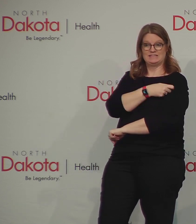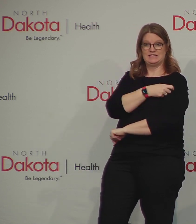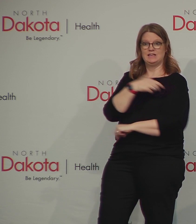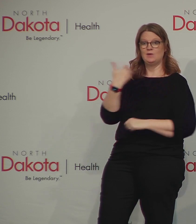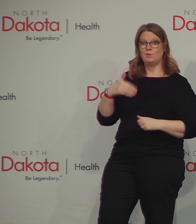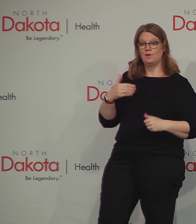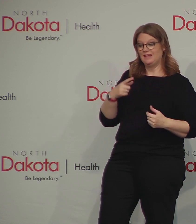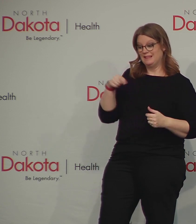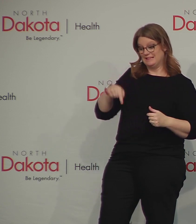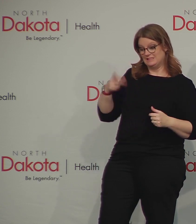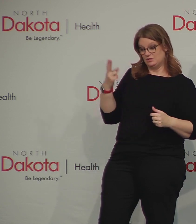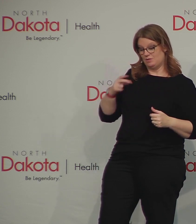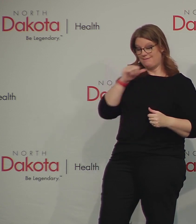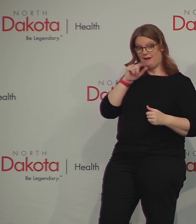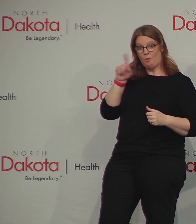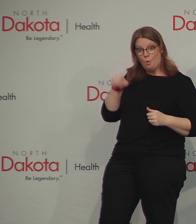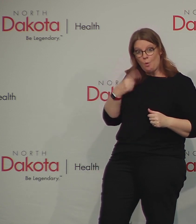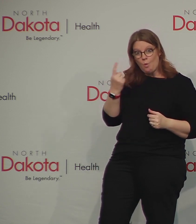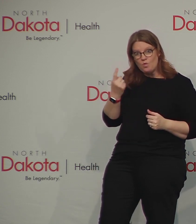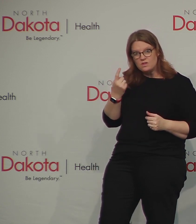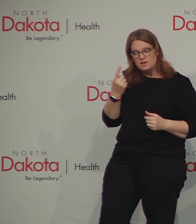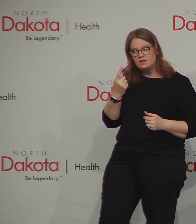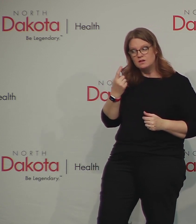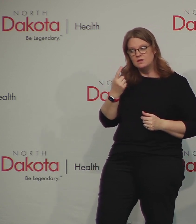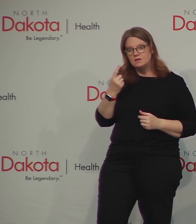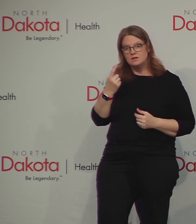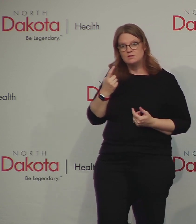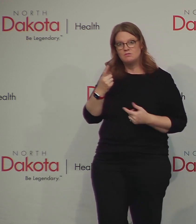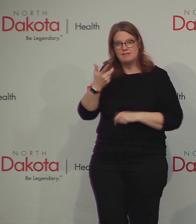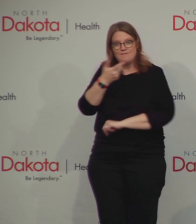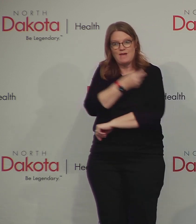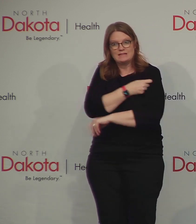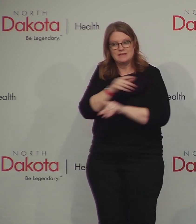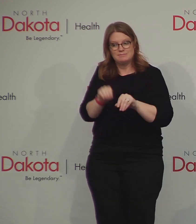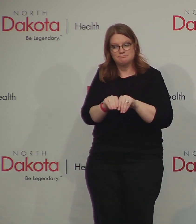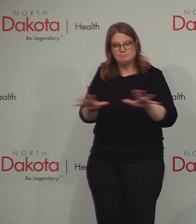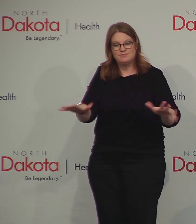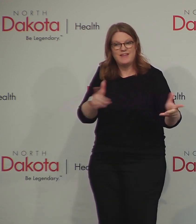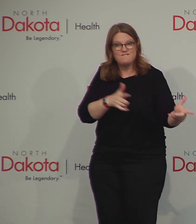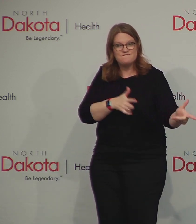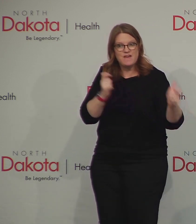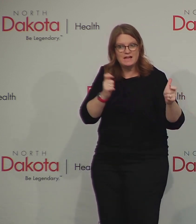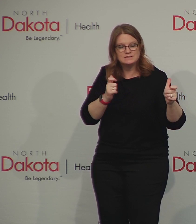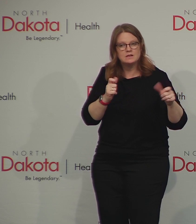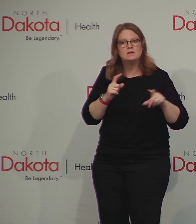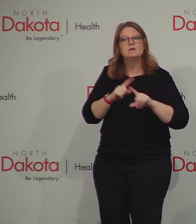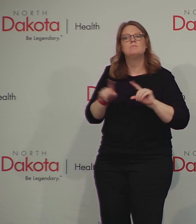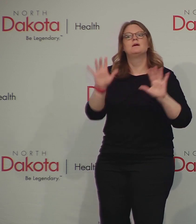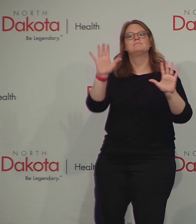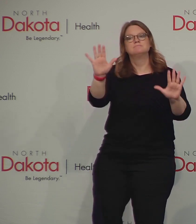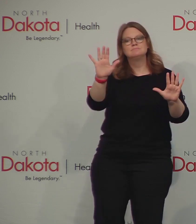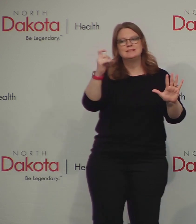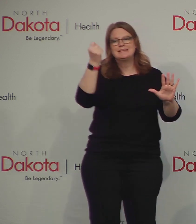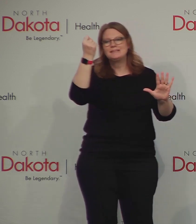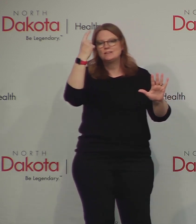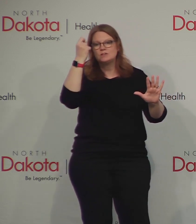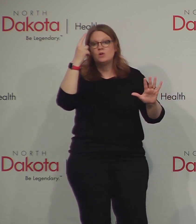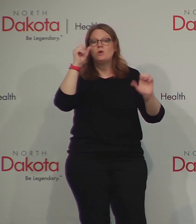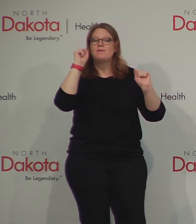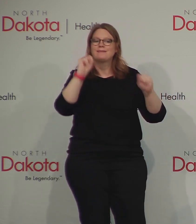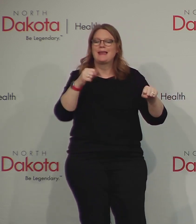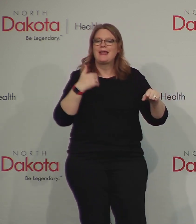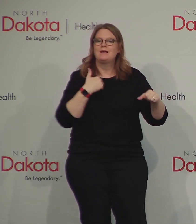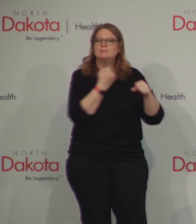historic, not just because we are getting a vaccine out in record time. It's because the understanding that we can have